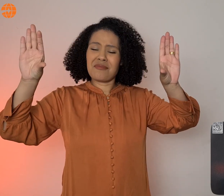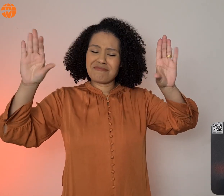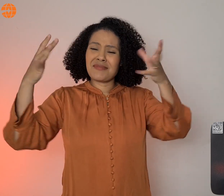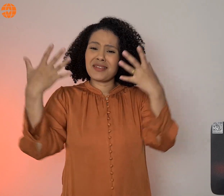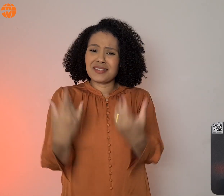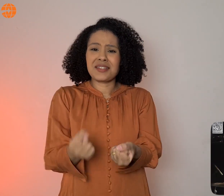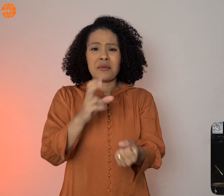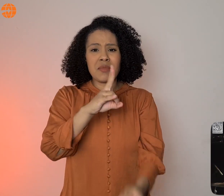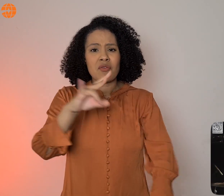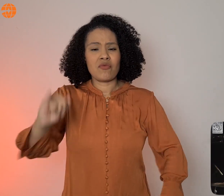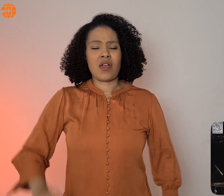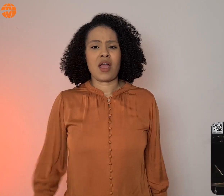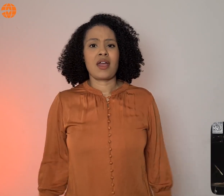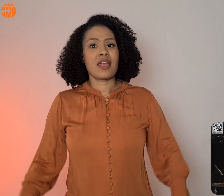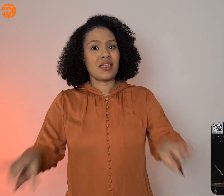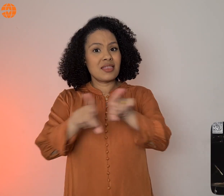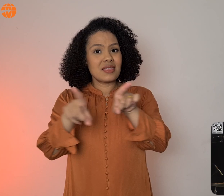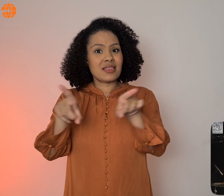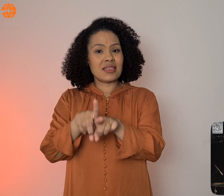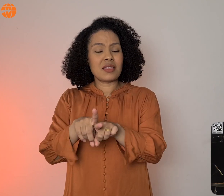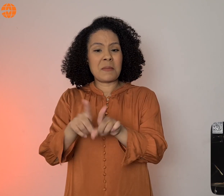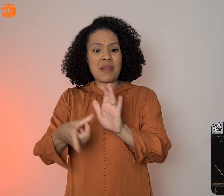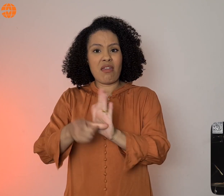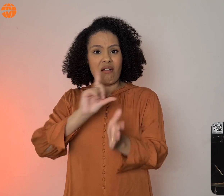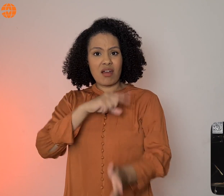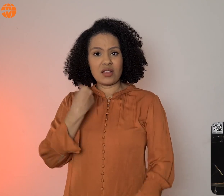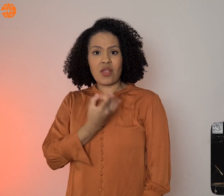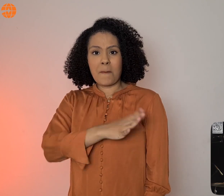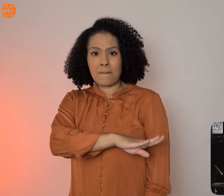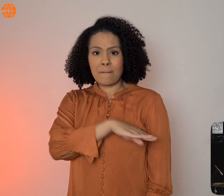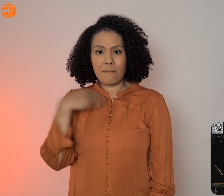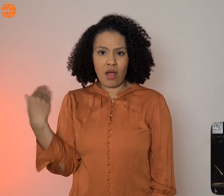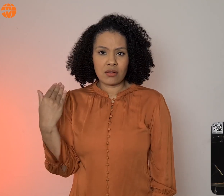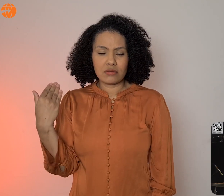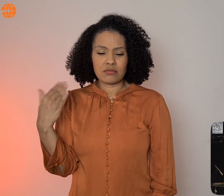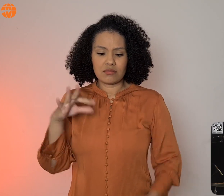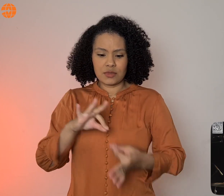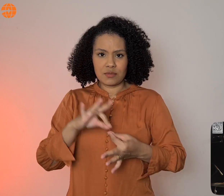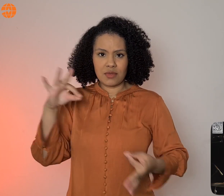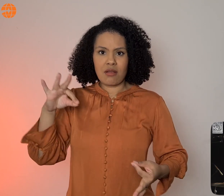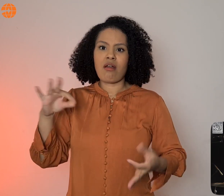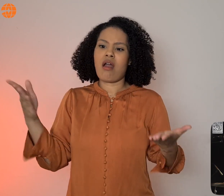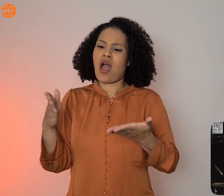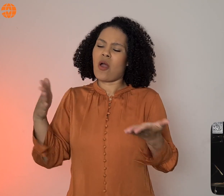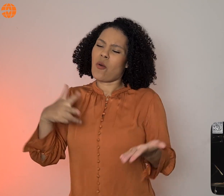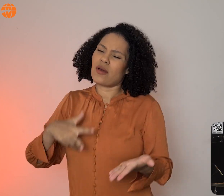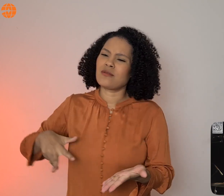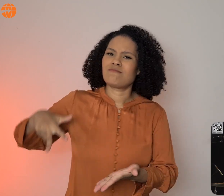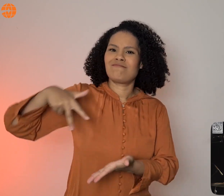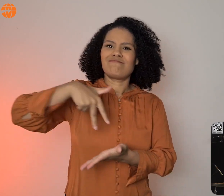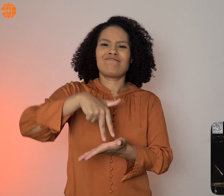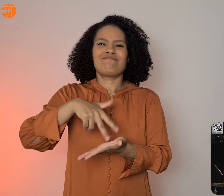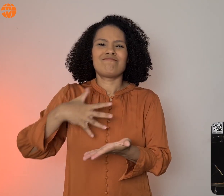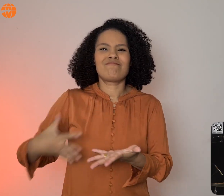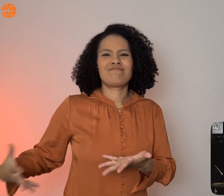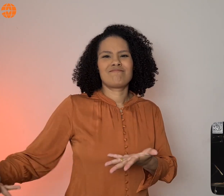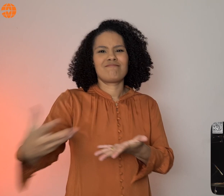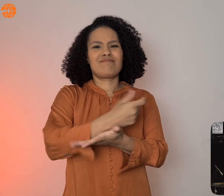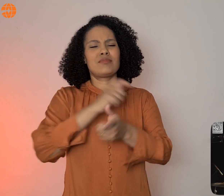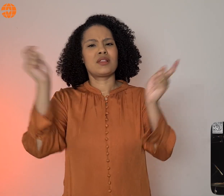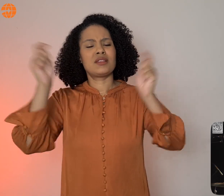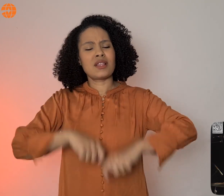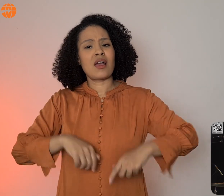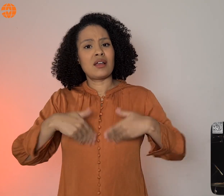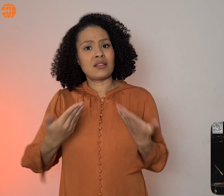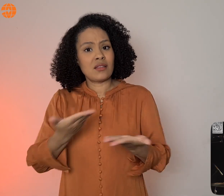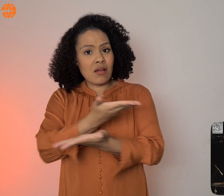nos céus. And redemption from the pit. E a redenção que nos tira da sepultura. So believe in him. Então creia nele. Surrender